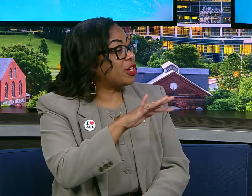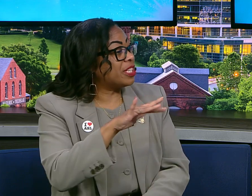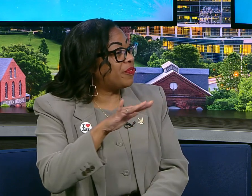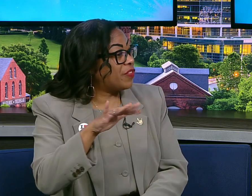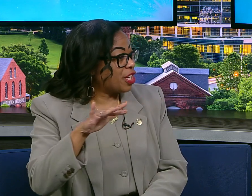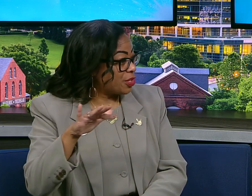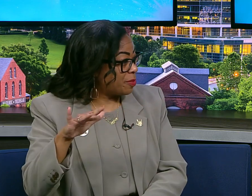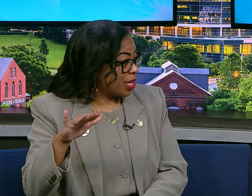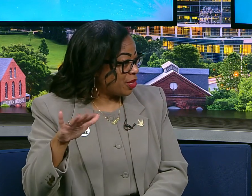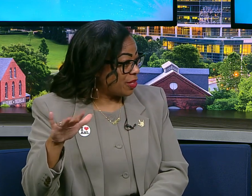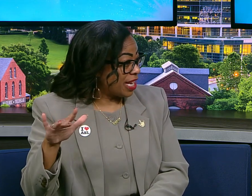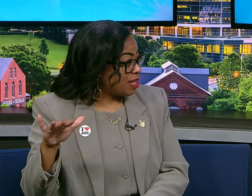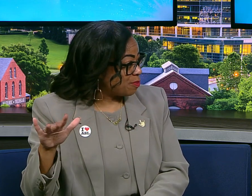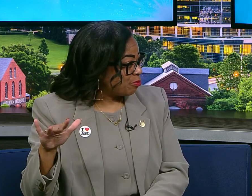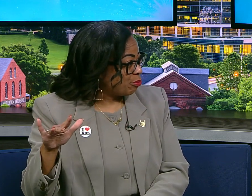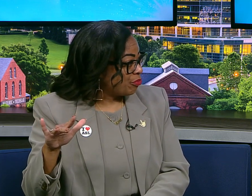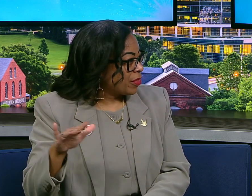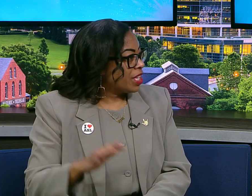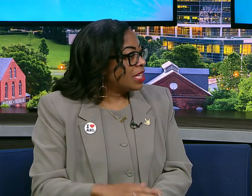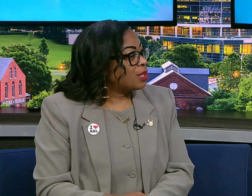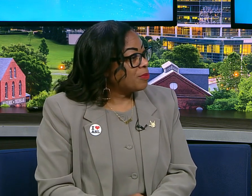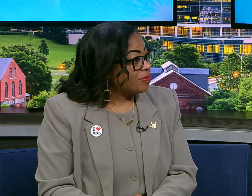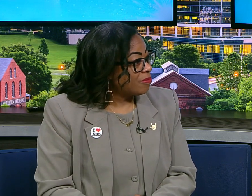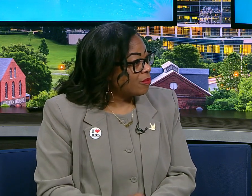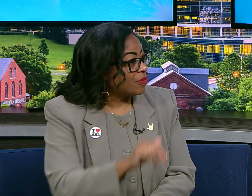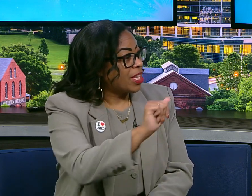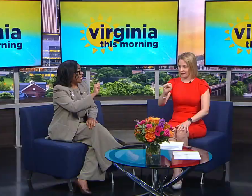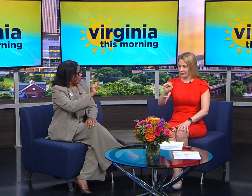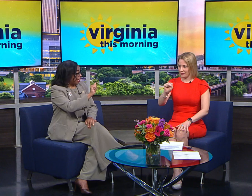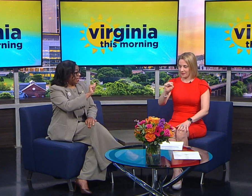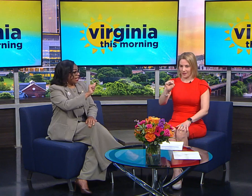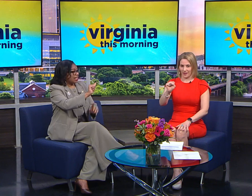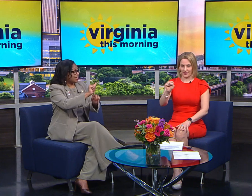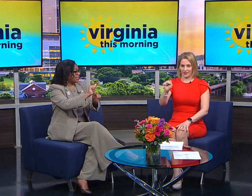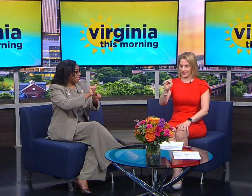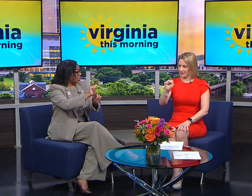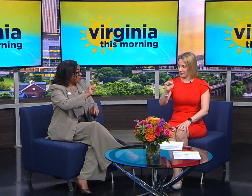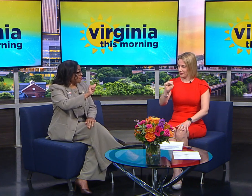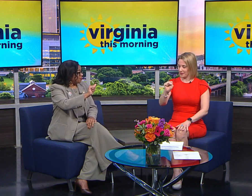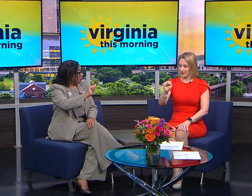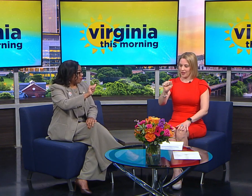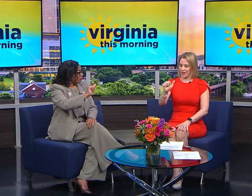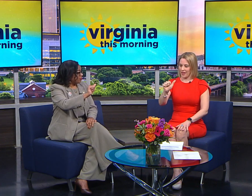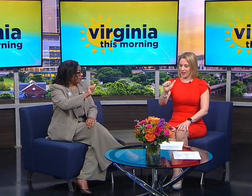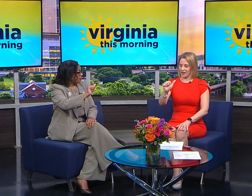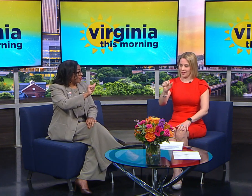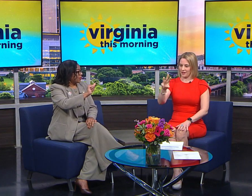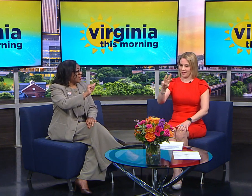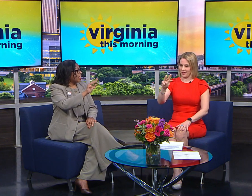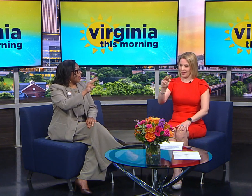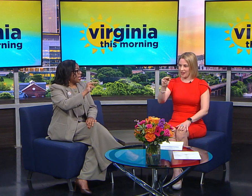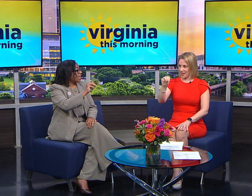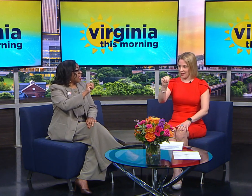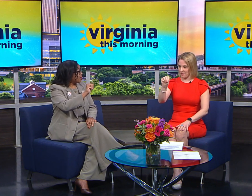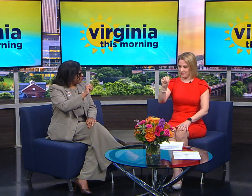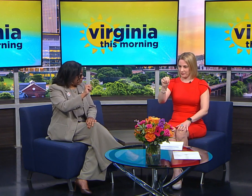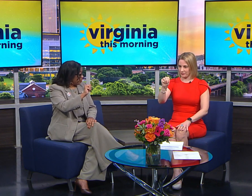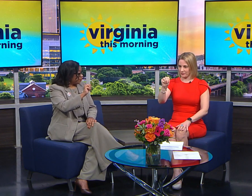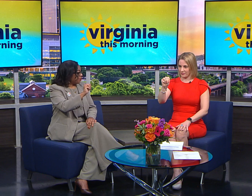going to finger spell your name. So A. A has a stem. A. And then M.